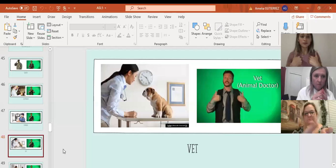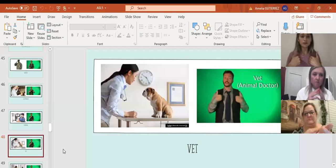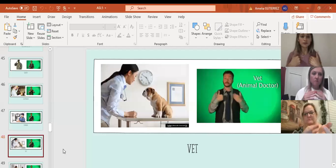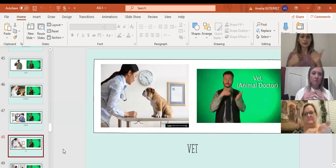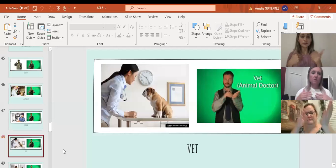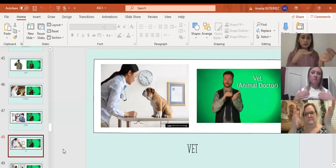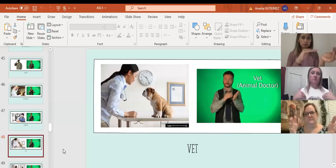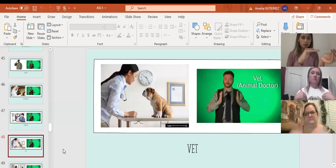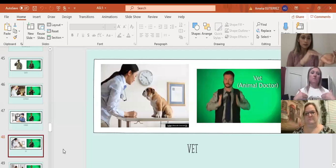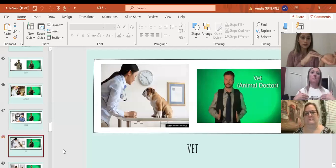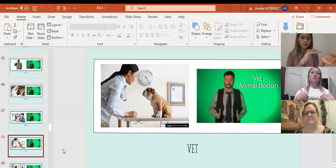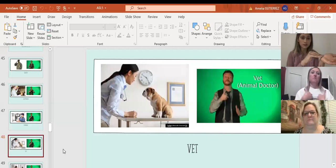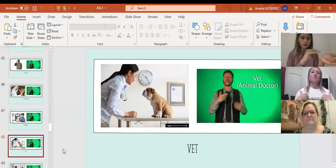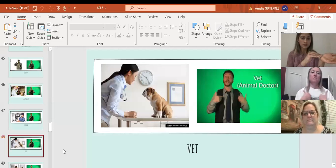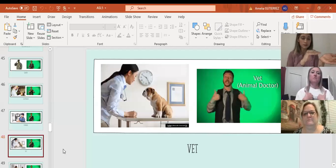Animal.